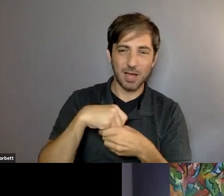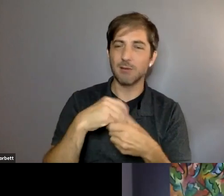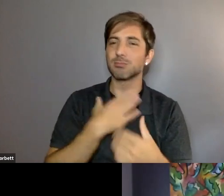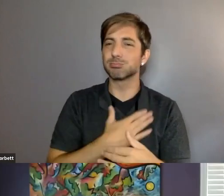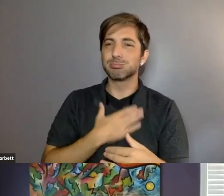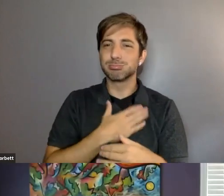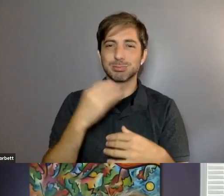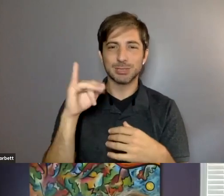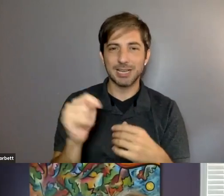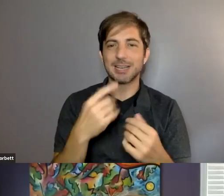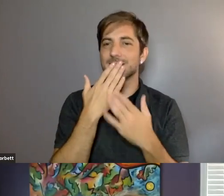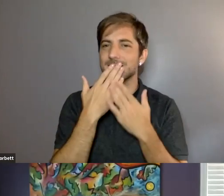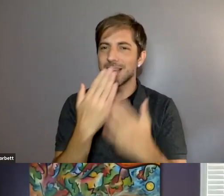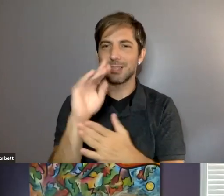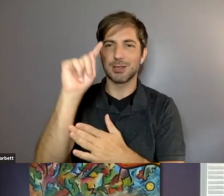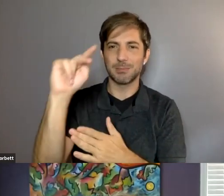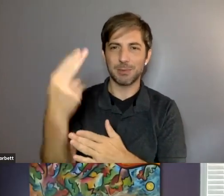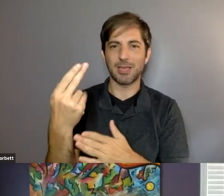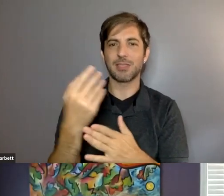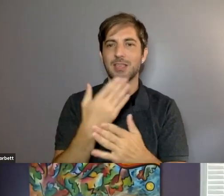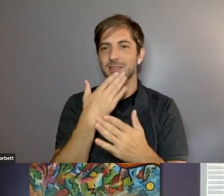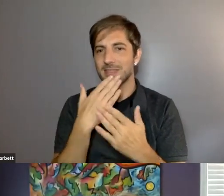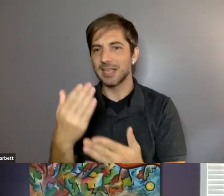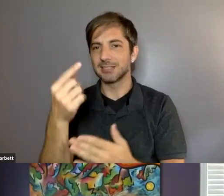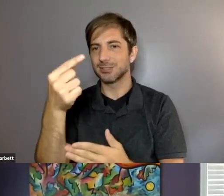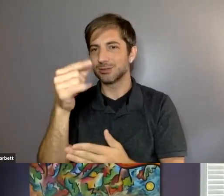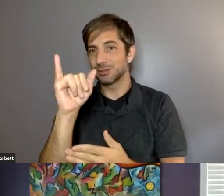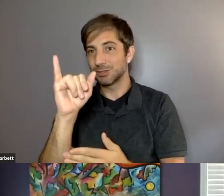appreciate it. And thanks to Beth. And thanks to Jenny. There's Jenny.